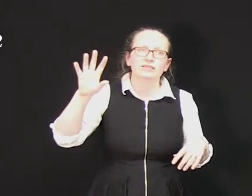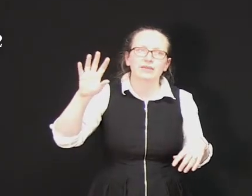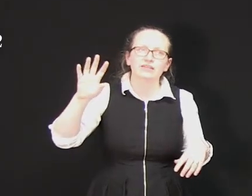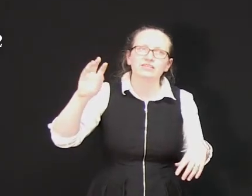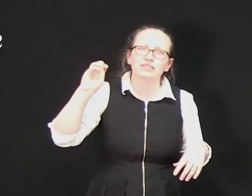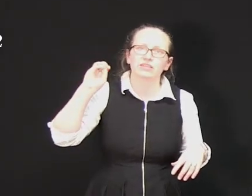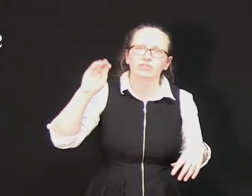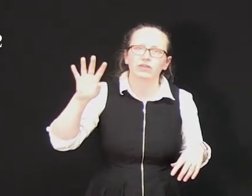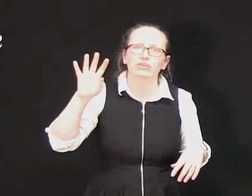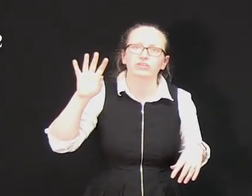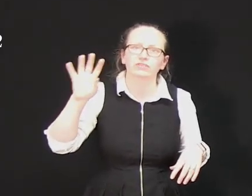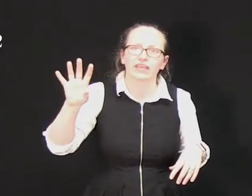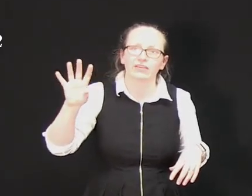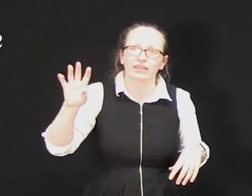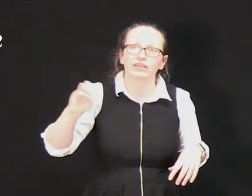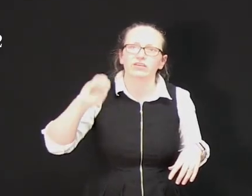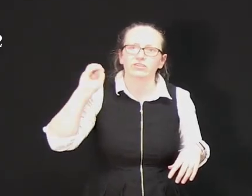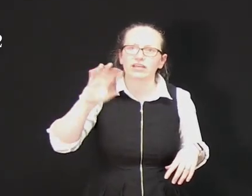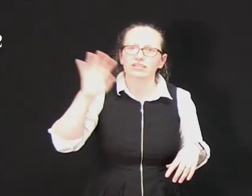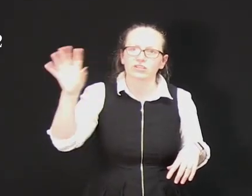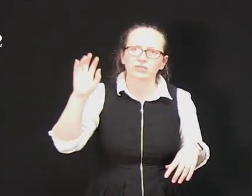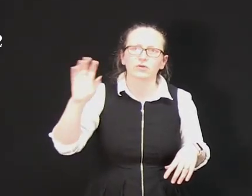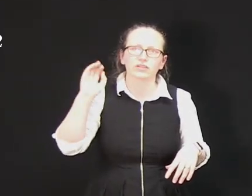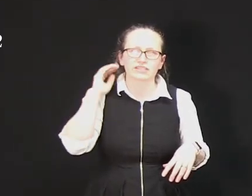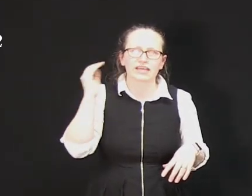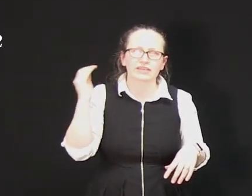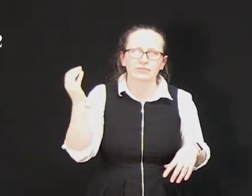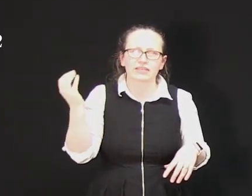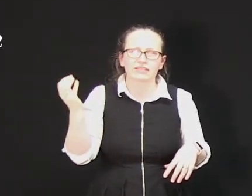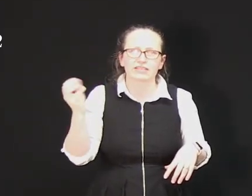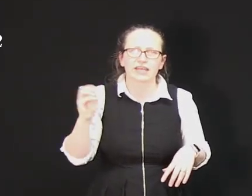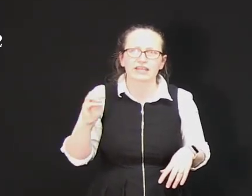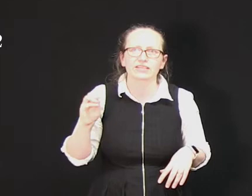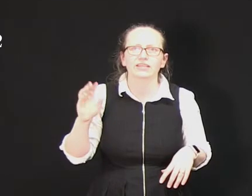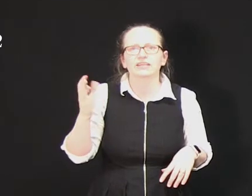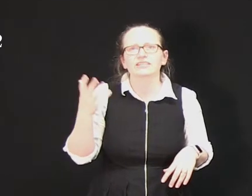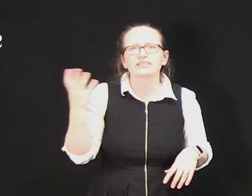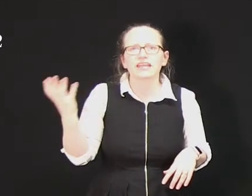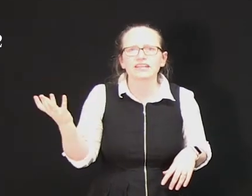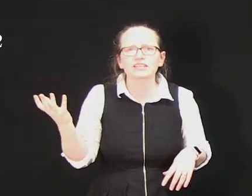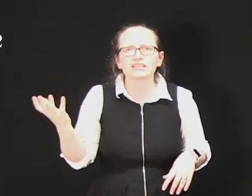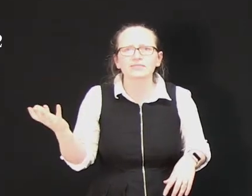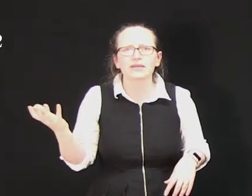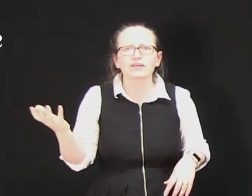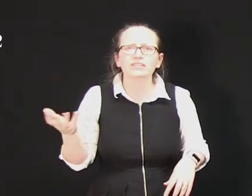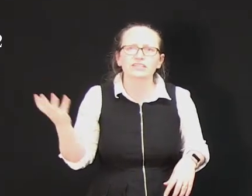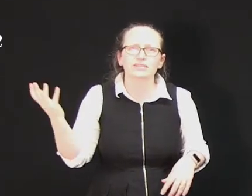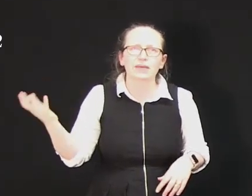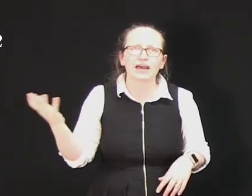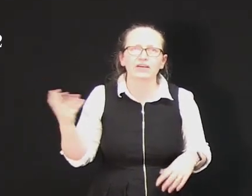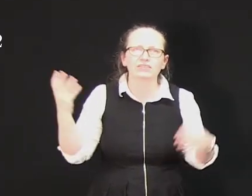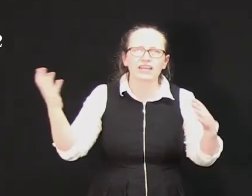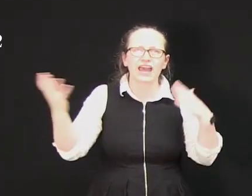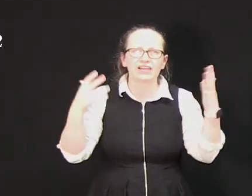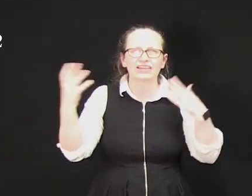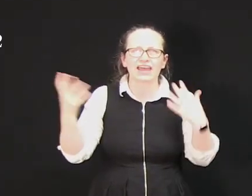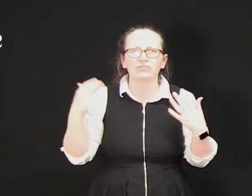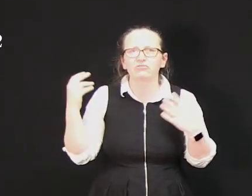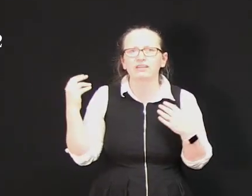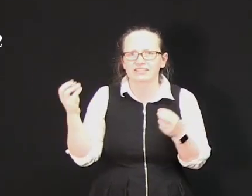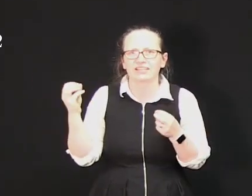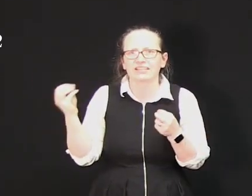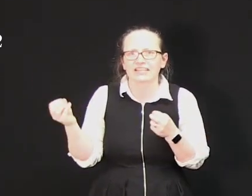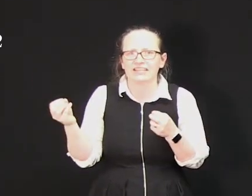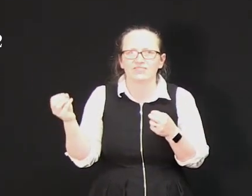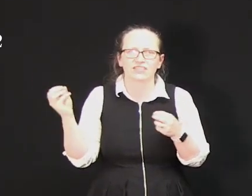0 decibels is the threshold of hearing. So that's the smallest sound that we can detect. 10 decibels is about how